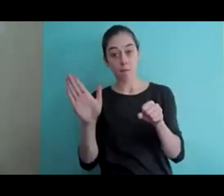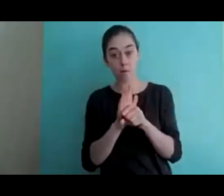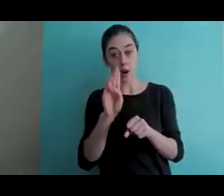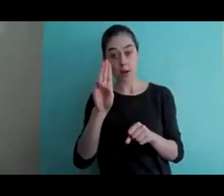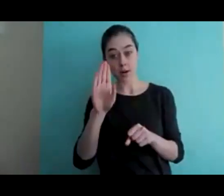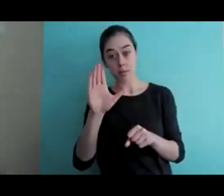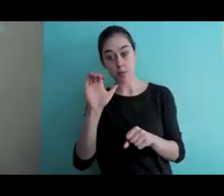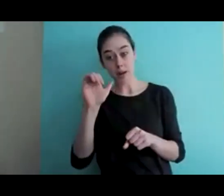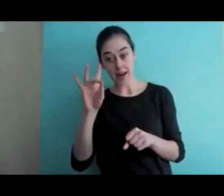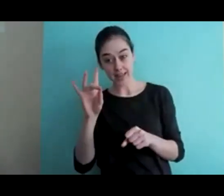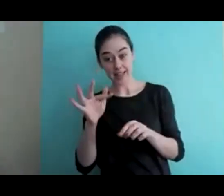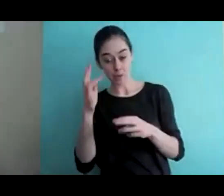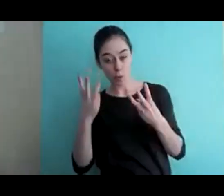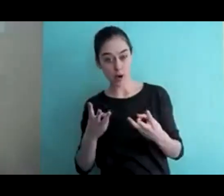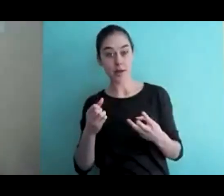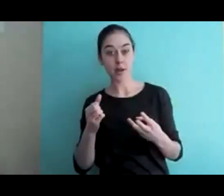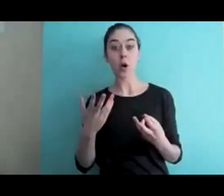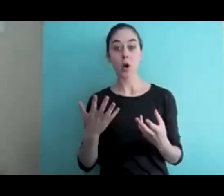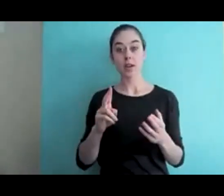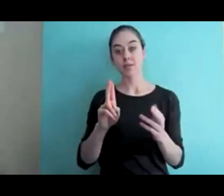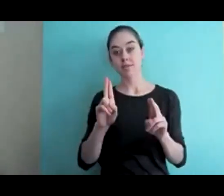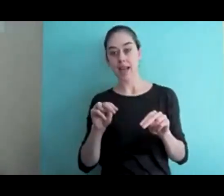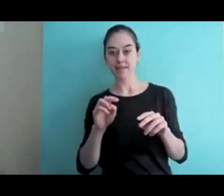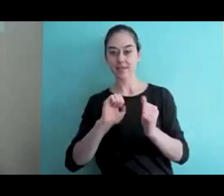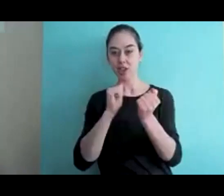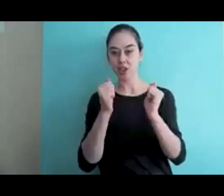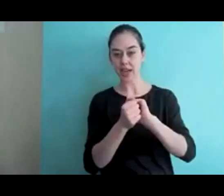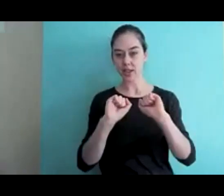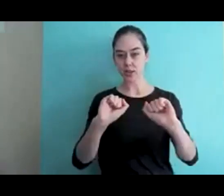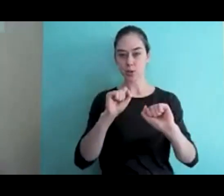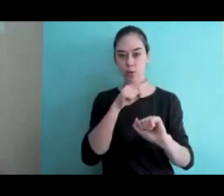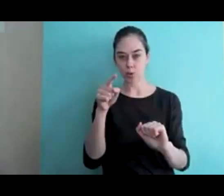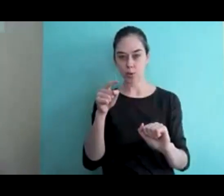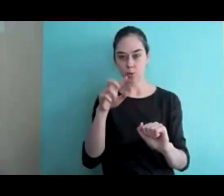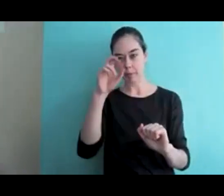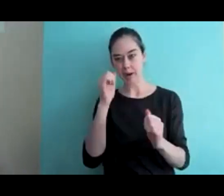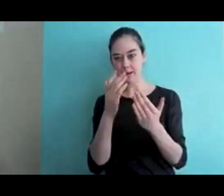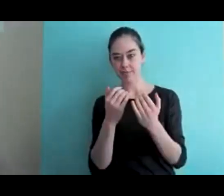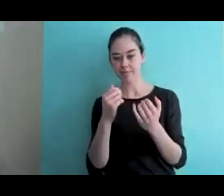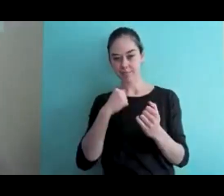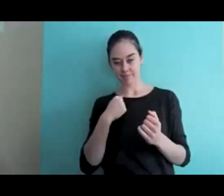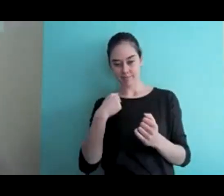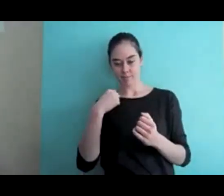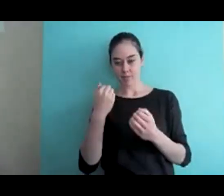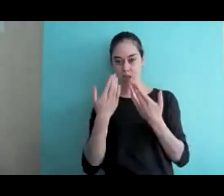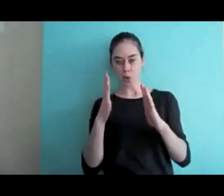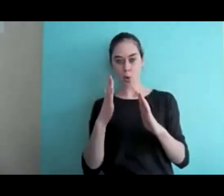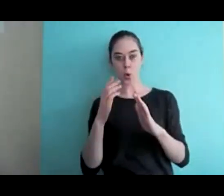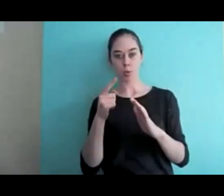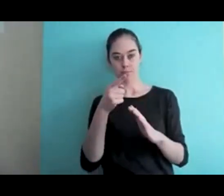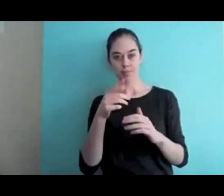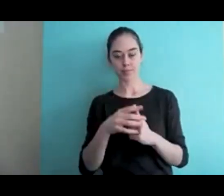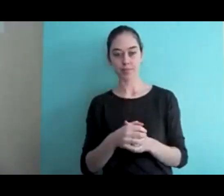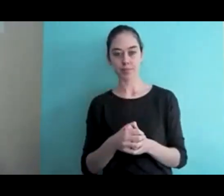the assistance, or you can do the modified plank from your knees up. where you're still doing a good bit of work,